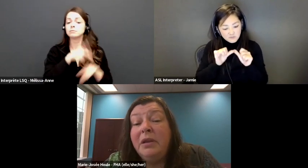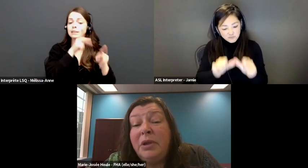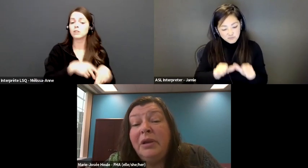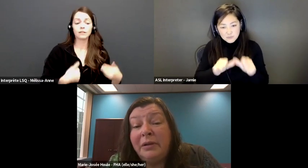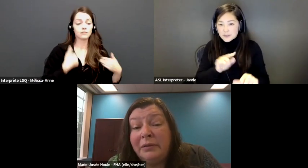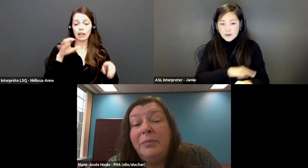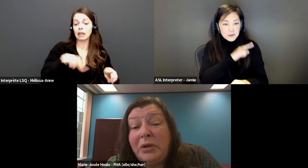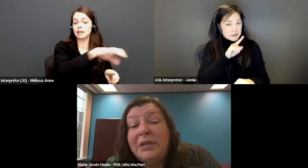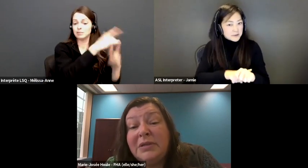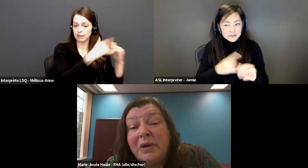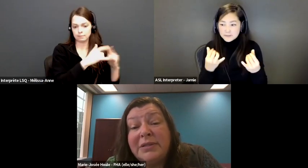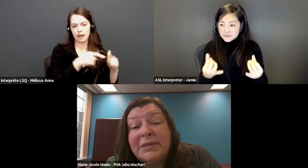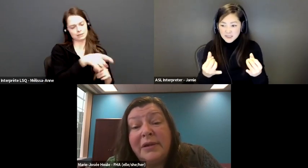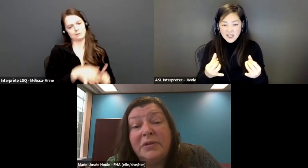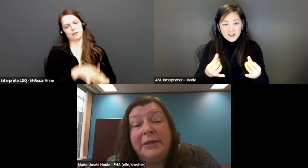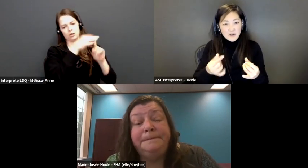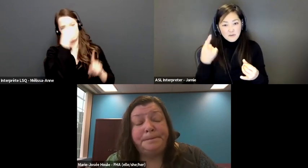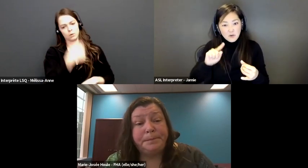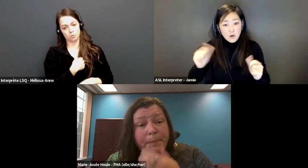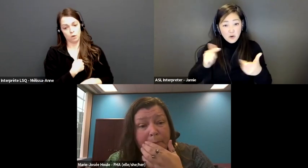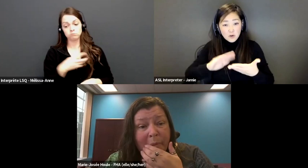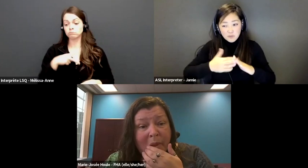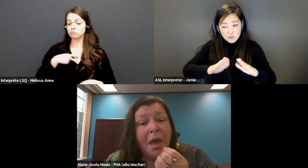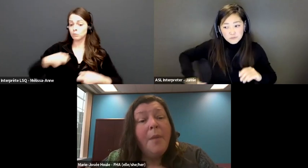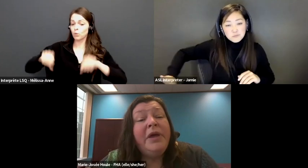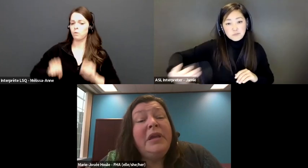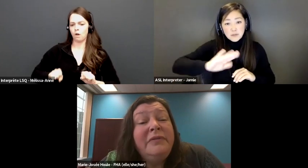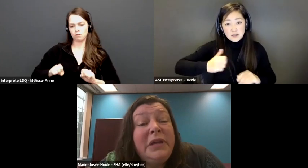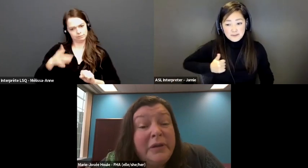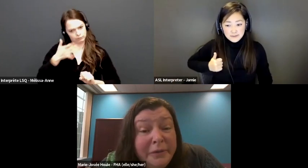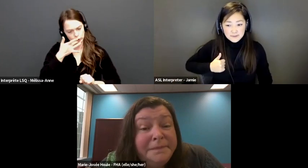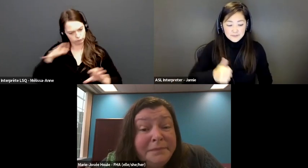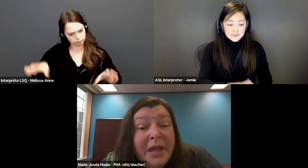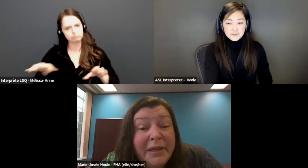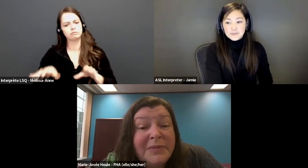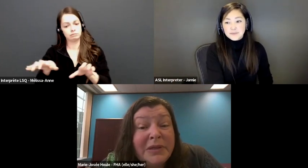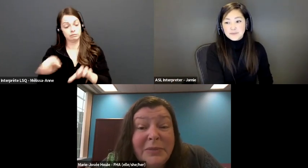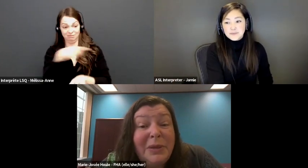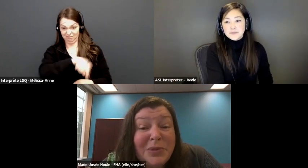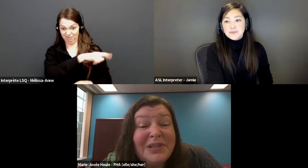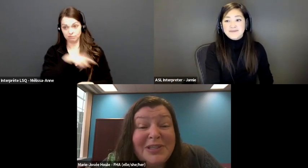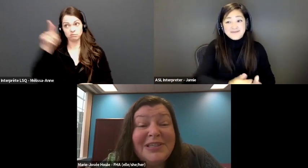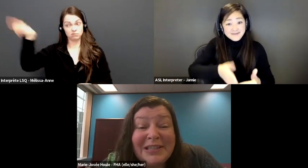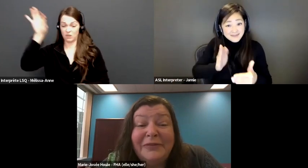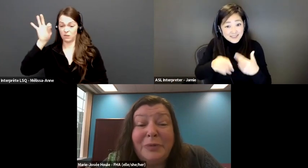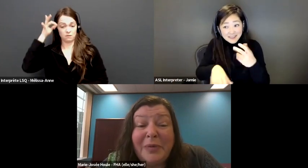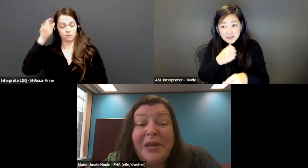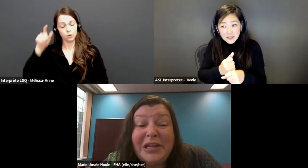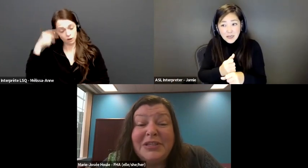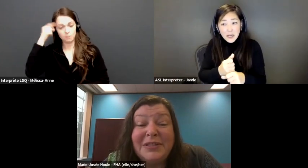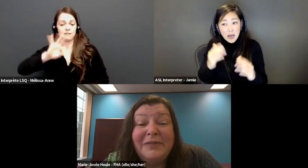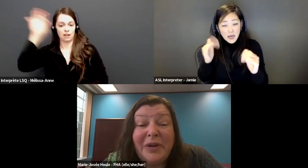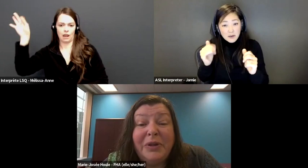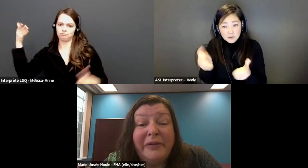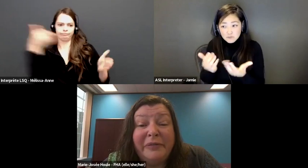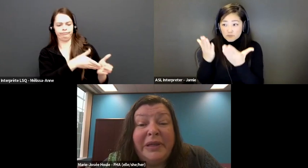in communities across this country. By the end of the year, I expect to be in a position to deliver recommendations